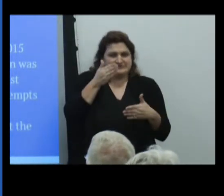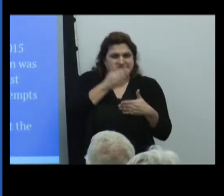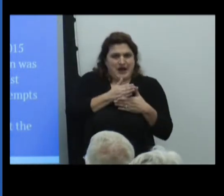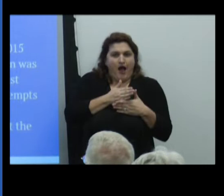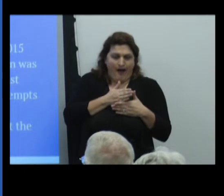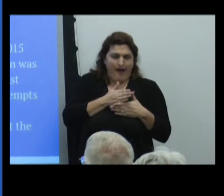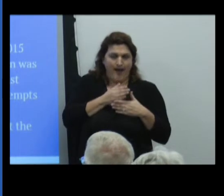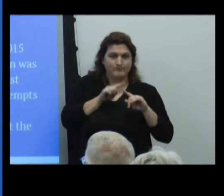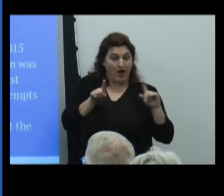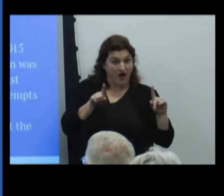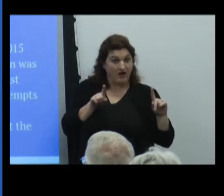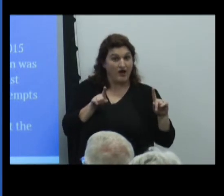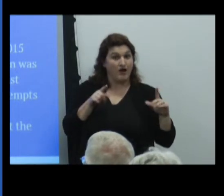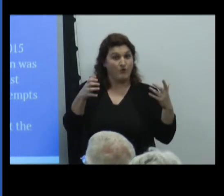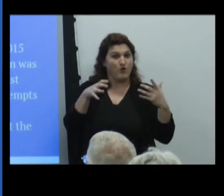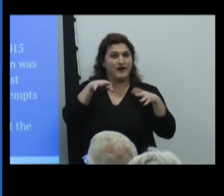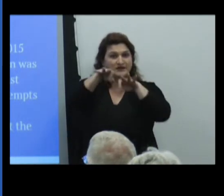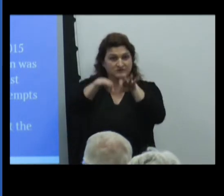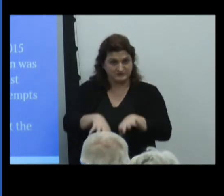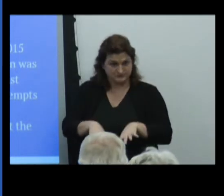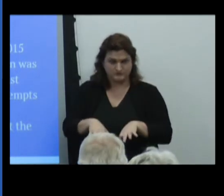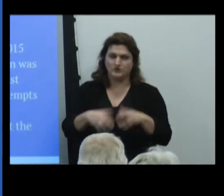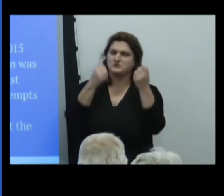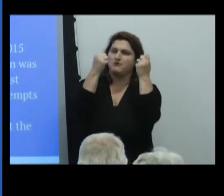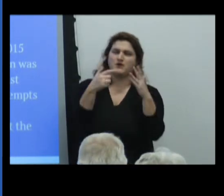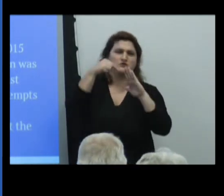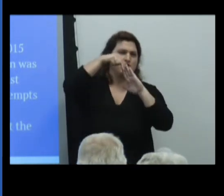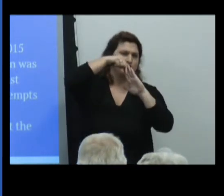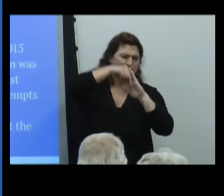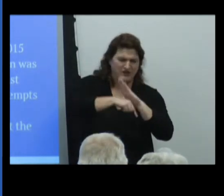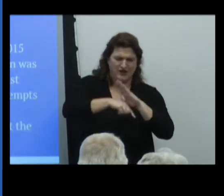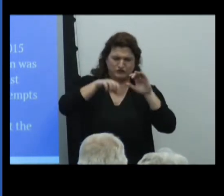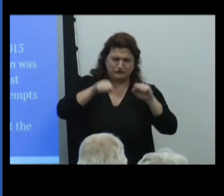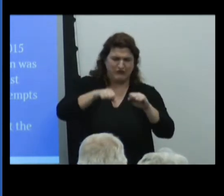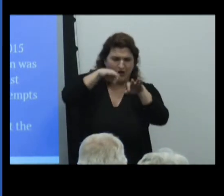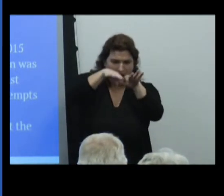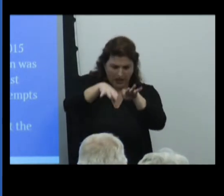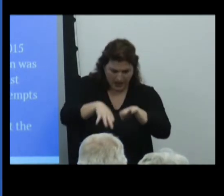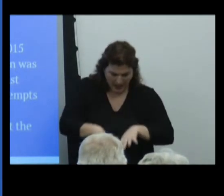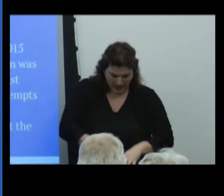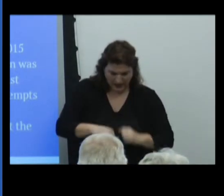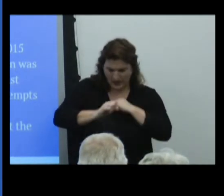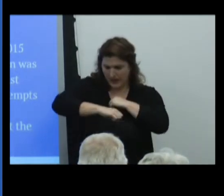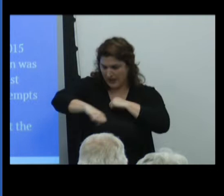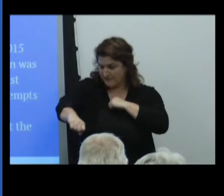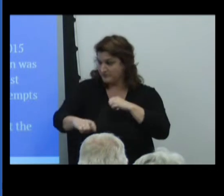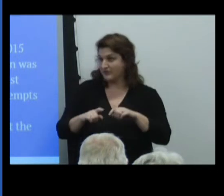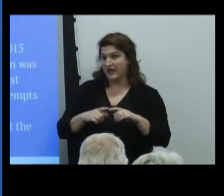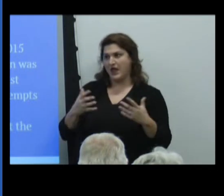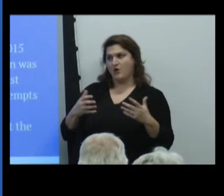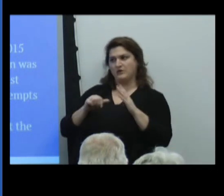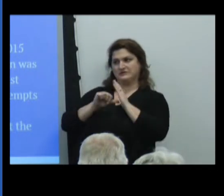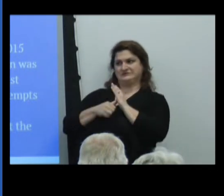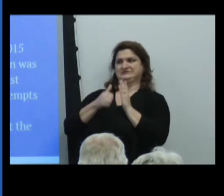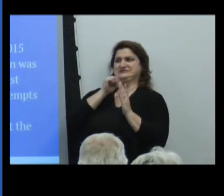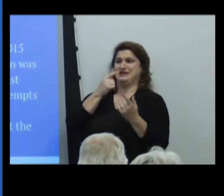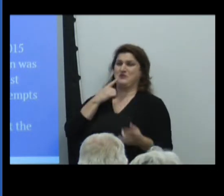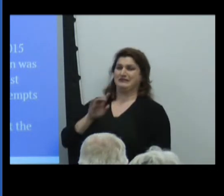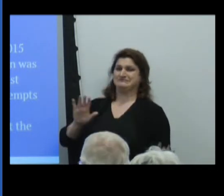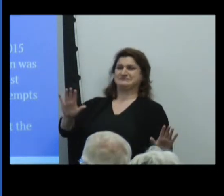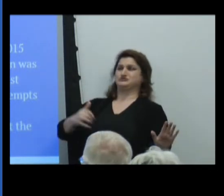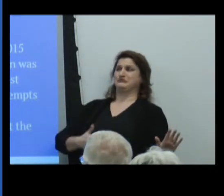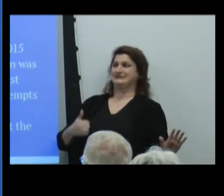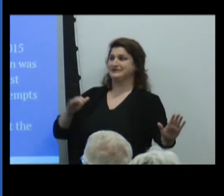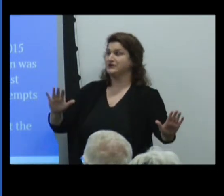But there is so much more I can tell you about, and I did want to highlight, and it's not going very well. Sorry,